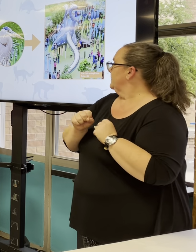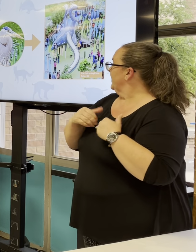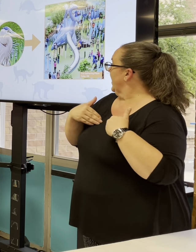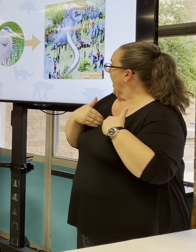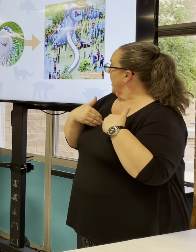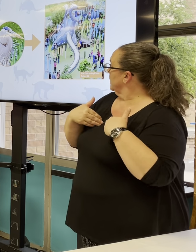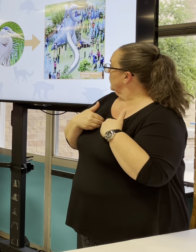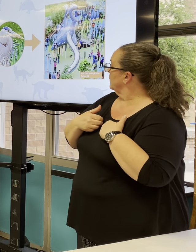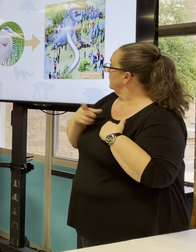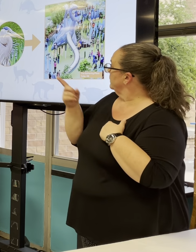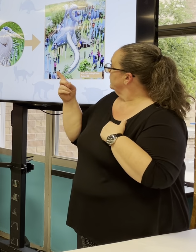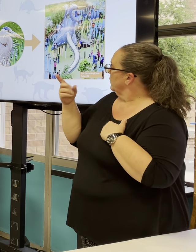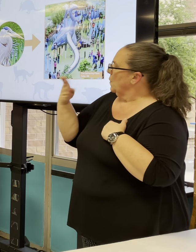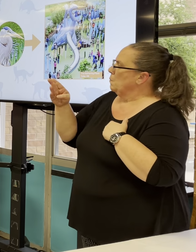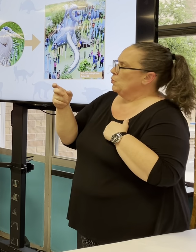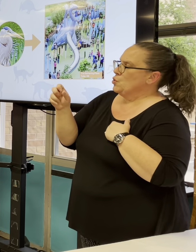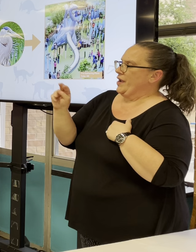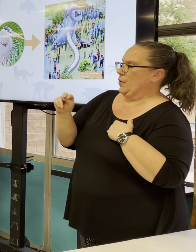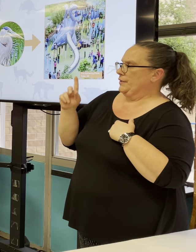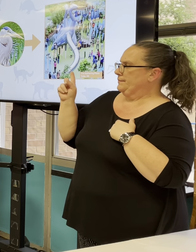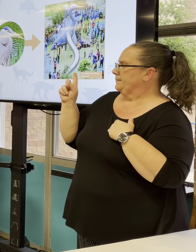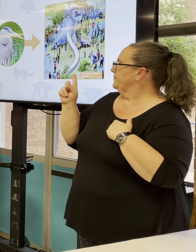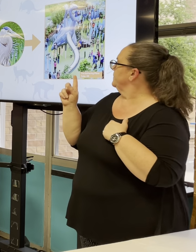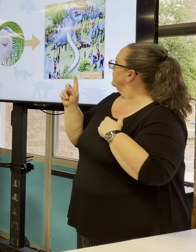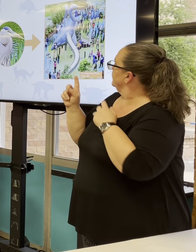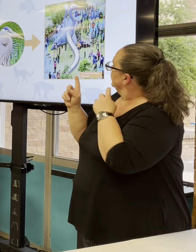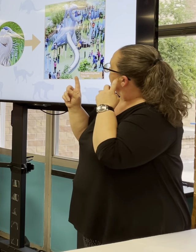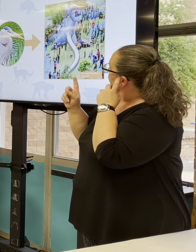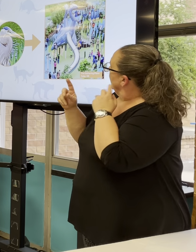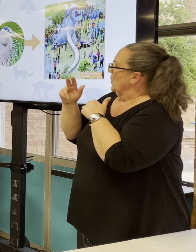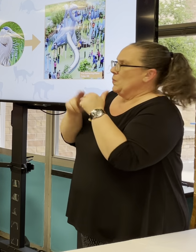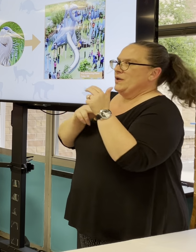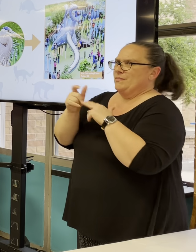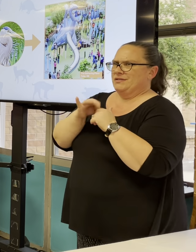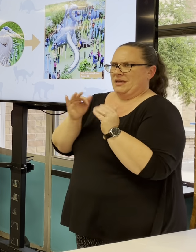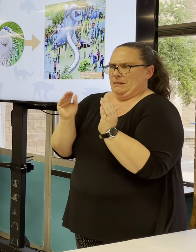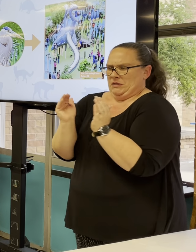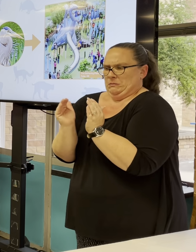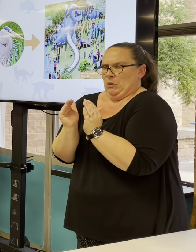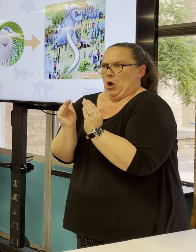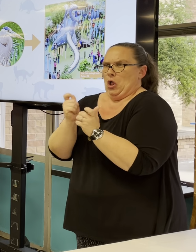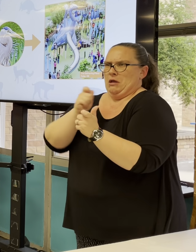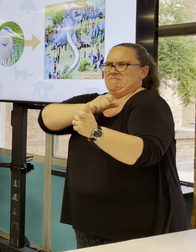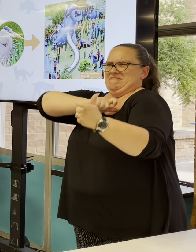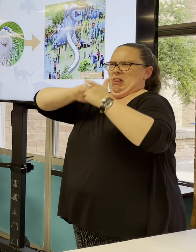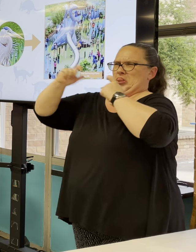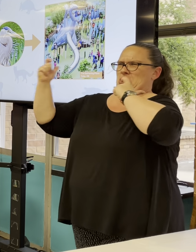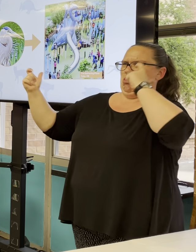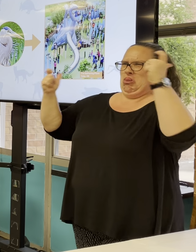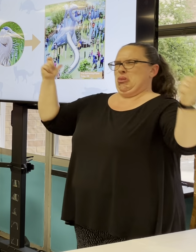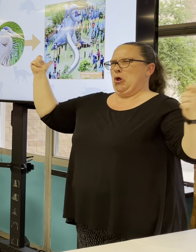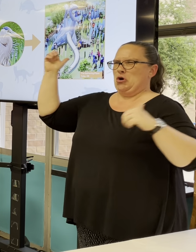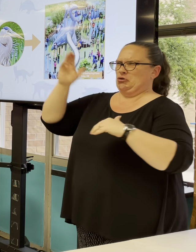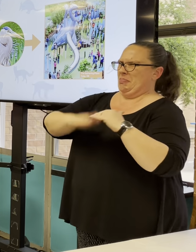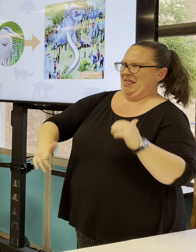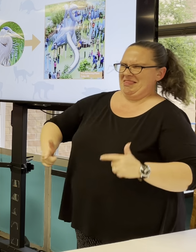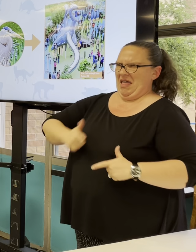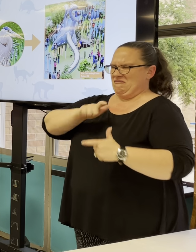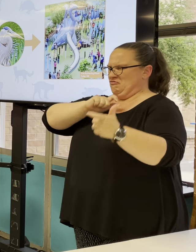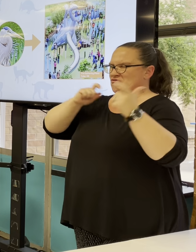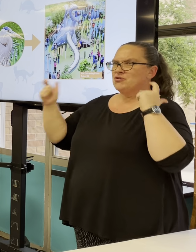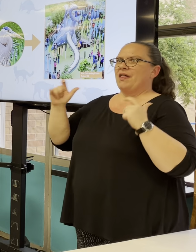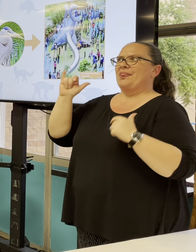animal, in this case a blue heron, and we built this in Tulsa where we take something small and make it larger than life. And that is just like,